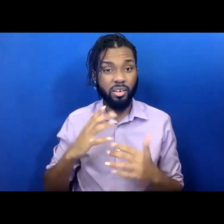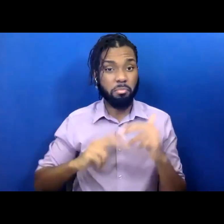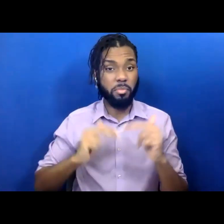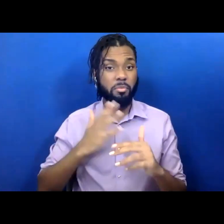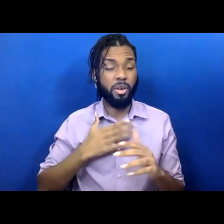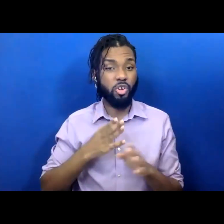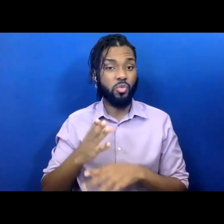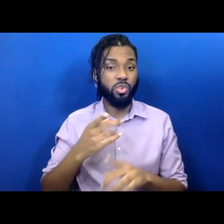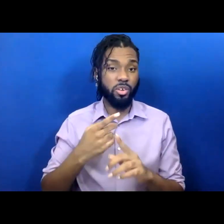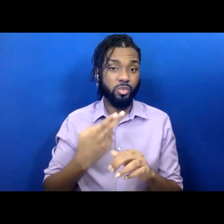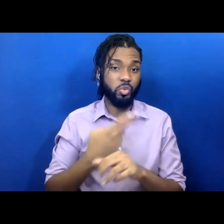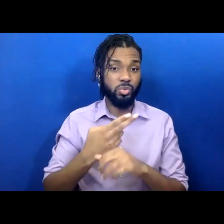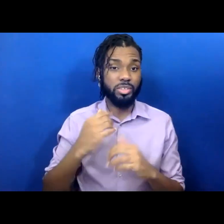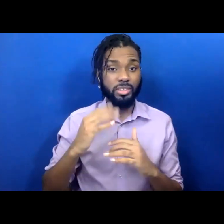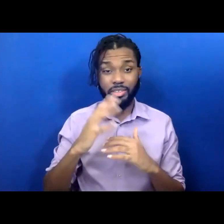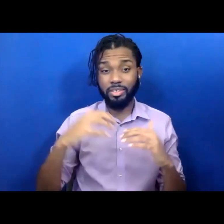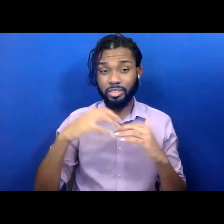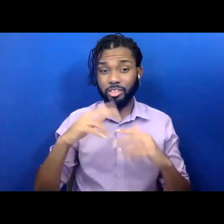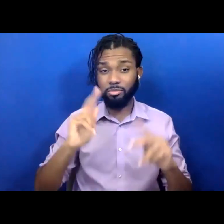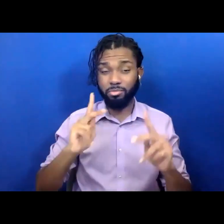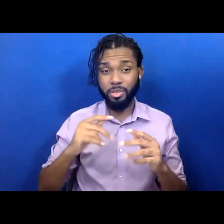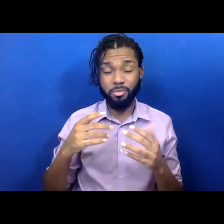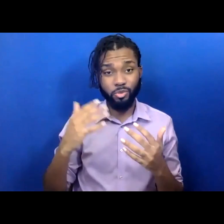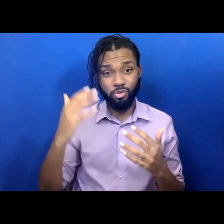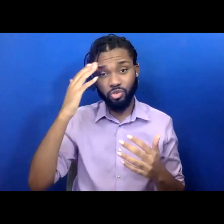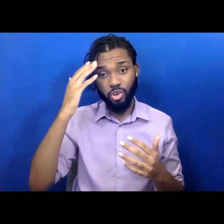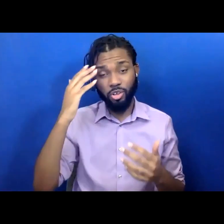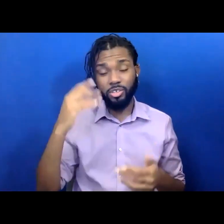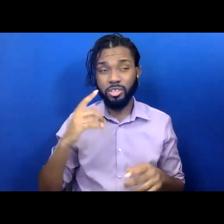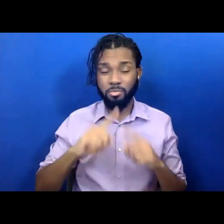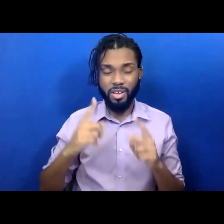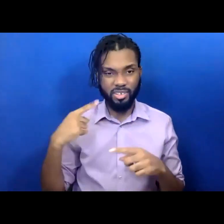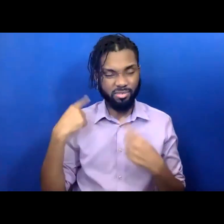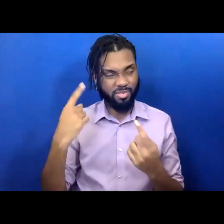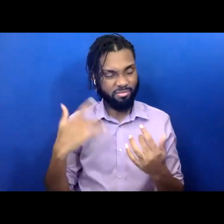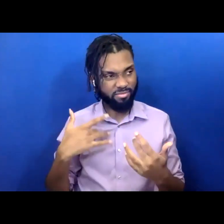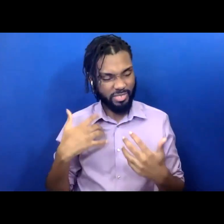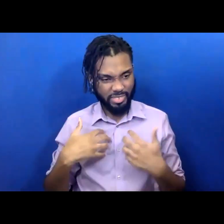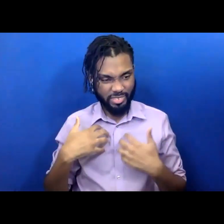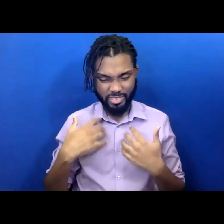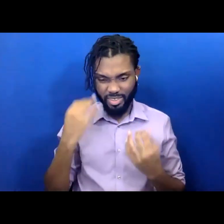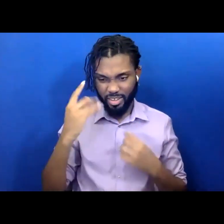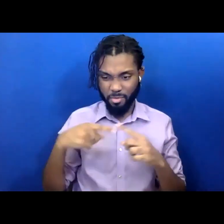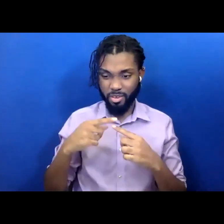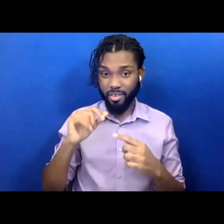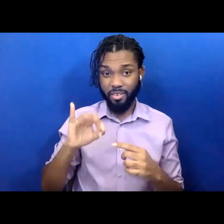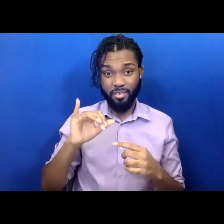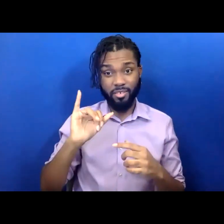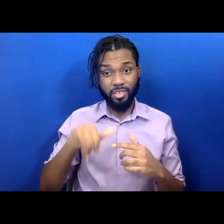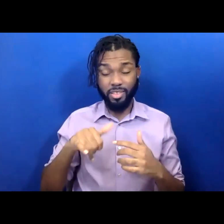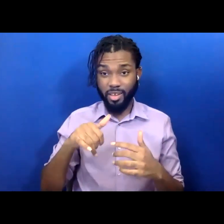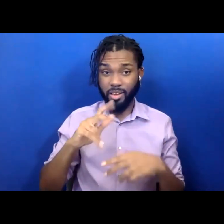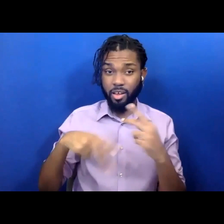guess I've, for a long time, perhaps not long enough, been really grappling with whether this kind of work is okay, and if so, under